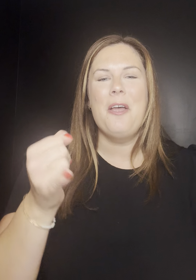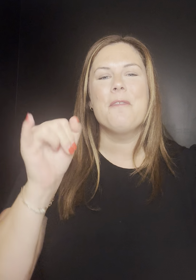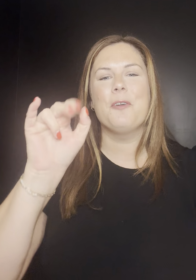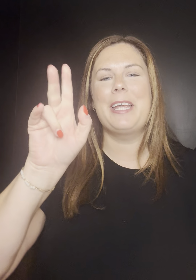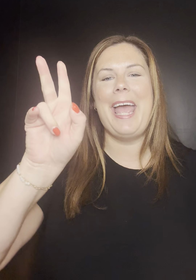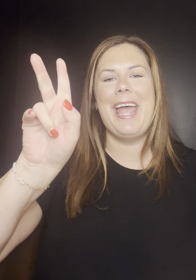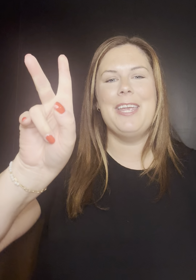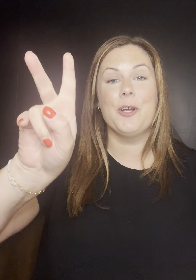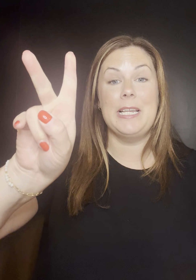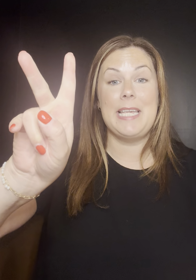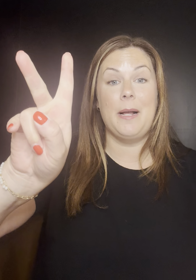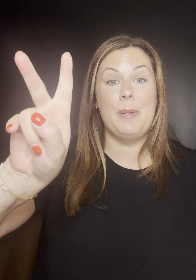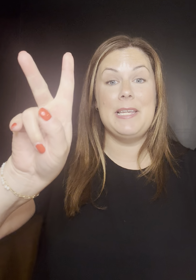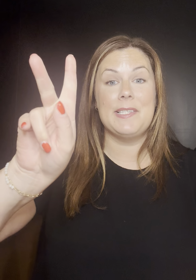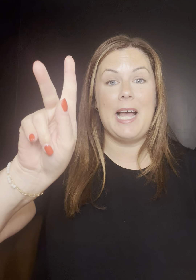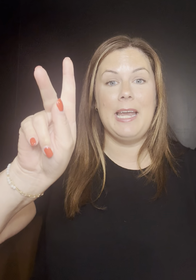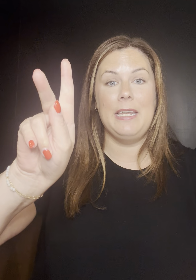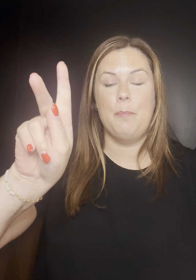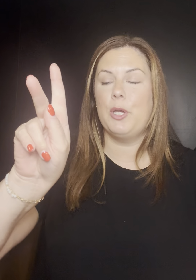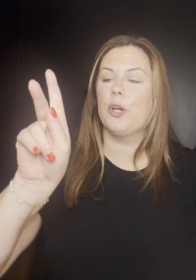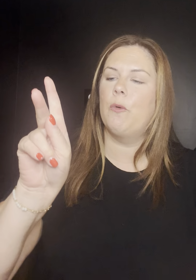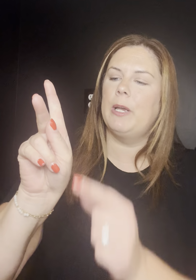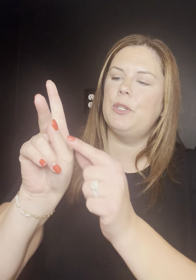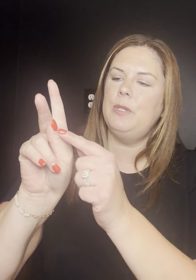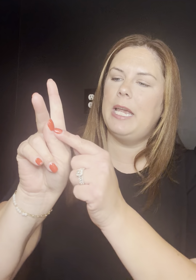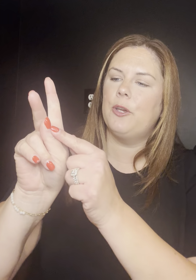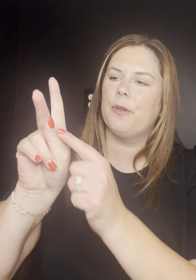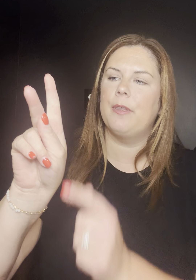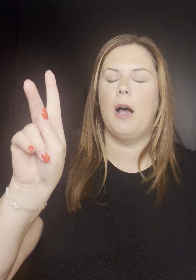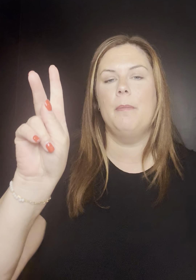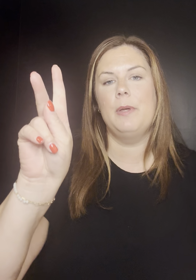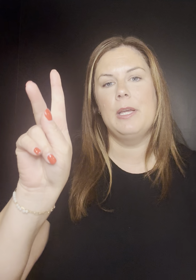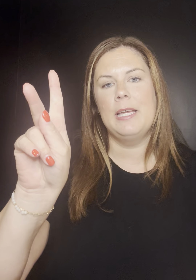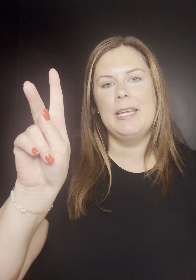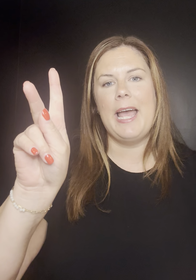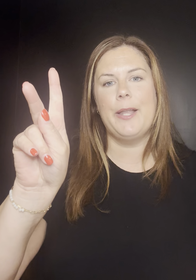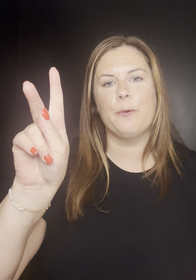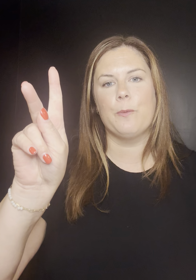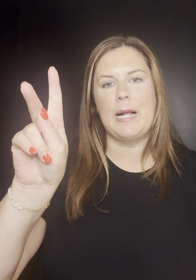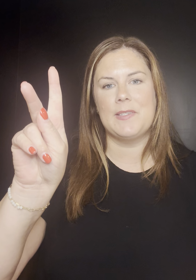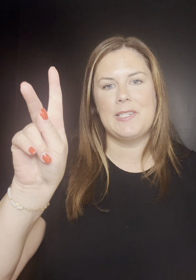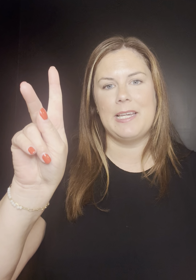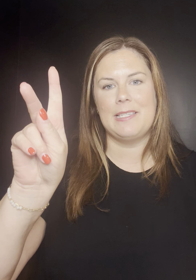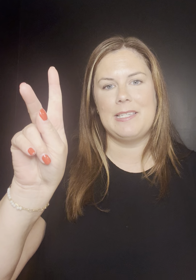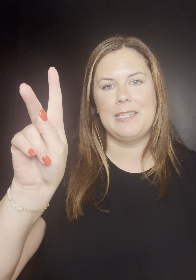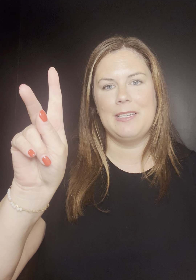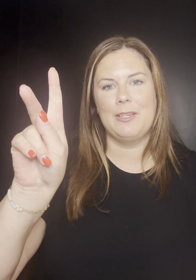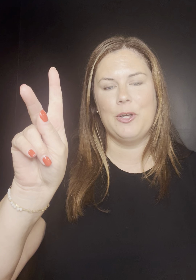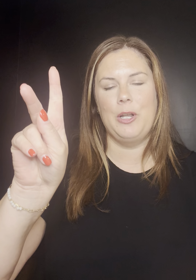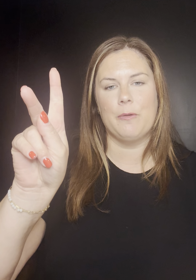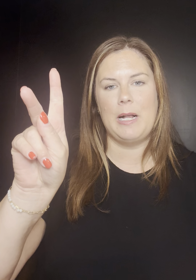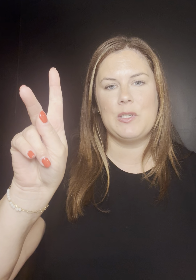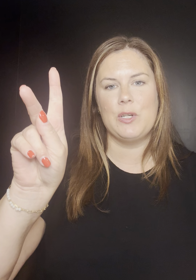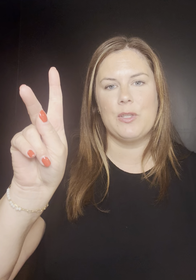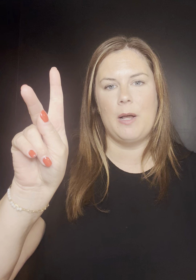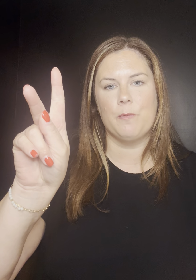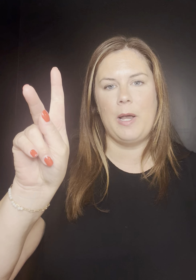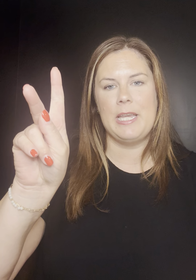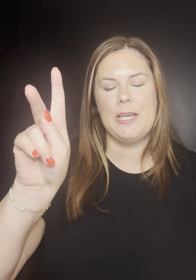For K, you're gonna take a peace sign, but you're going to take your thumb and rest it. You're gonna rest your thumb right here